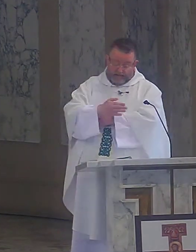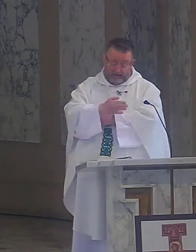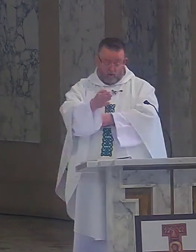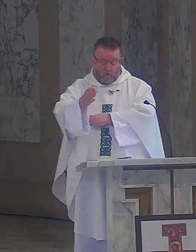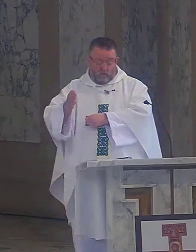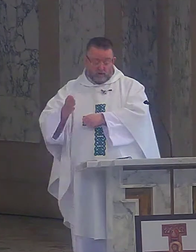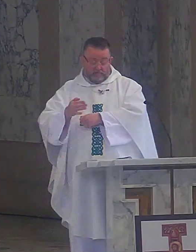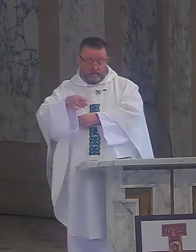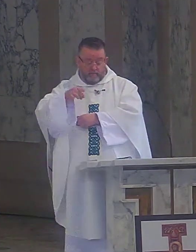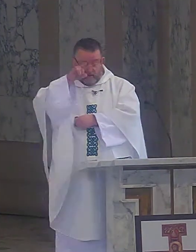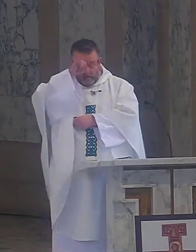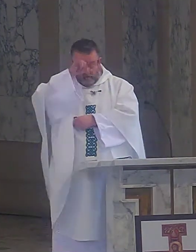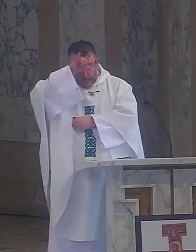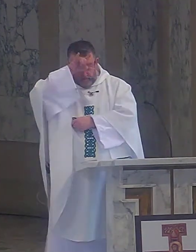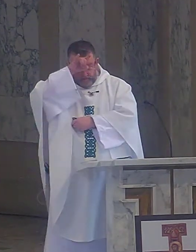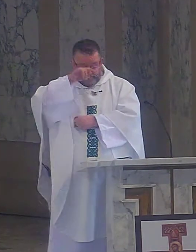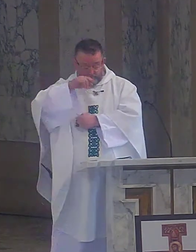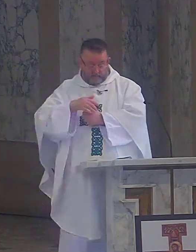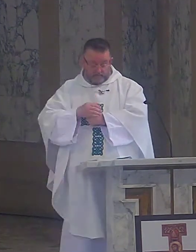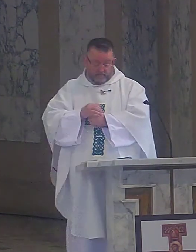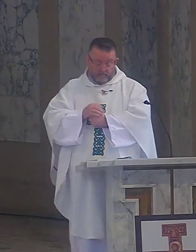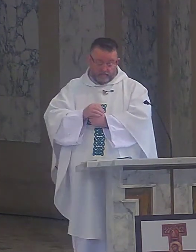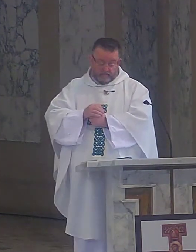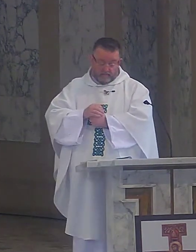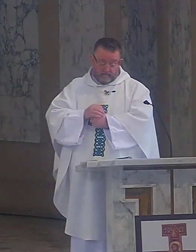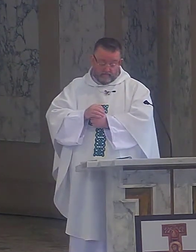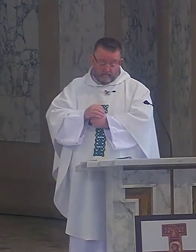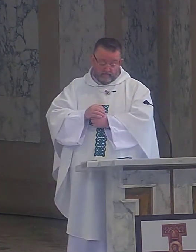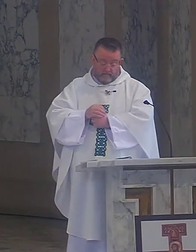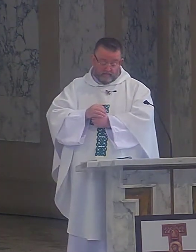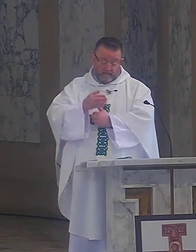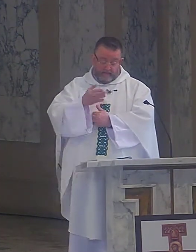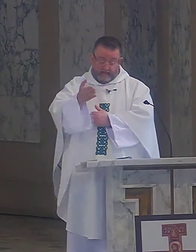protect all of them from the devil.